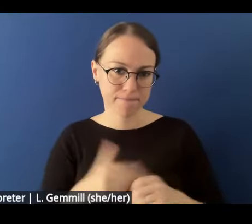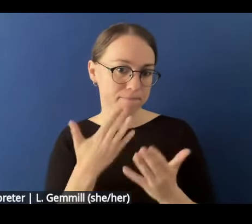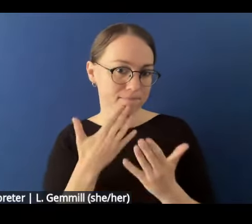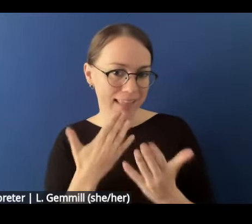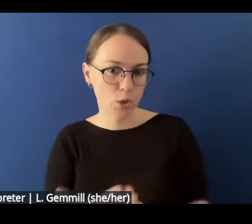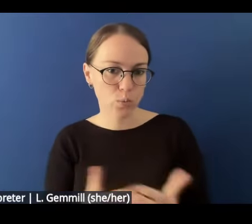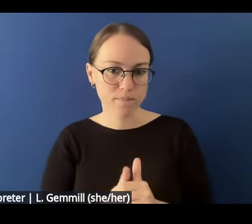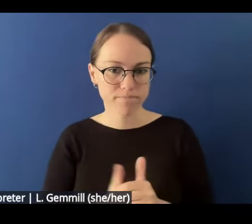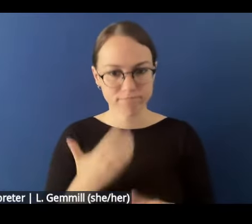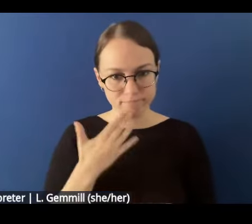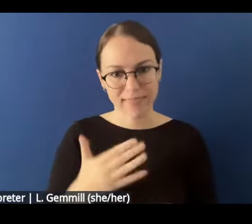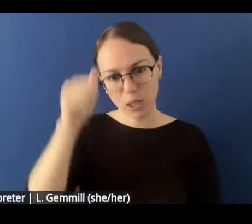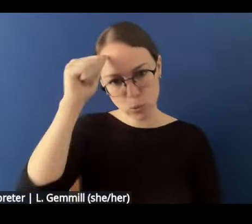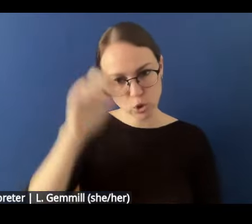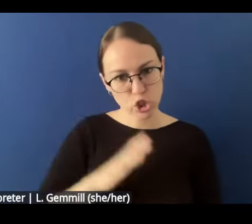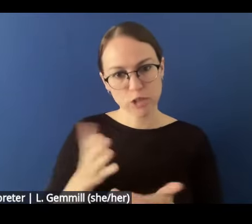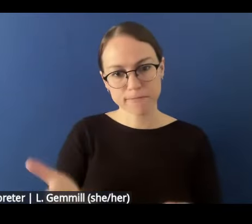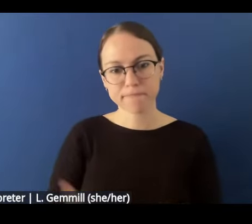sir.